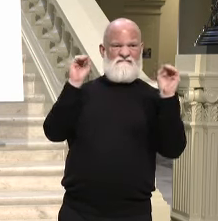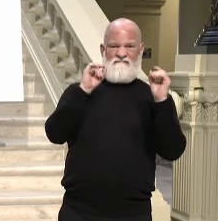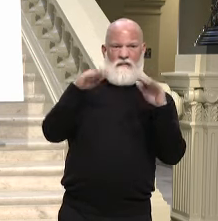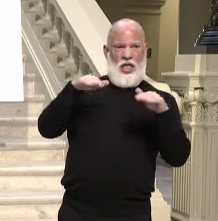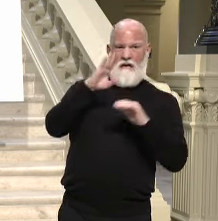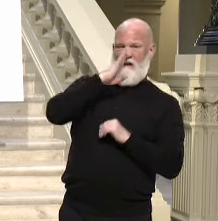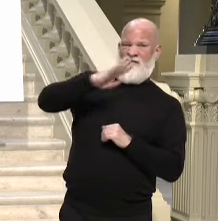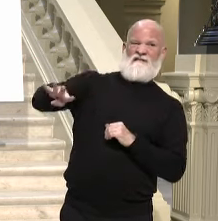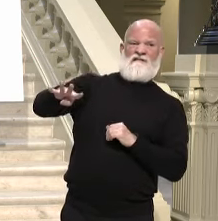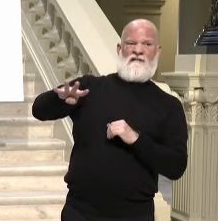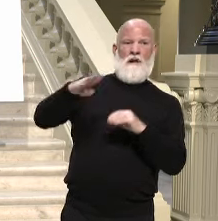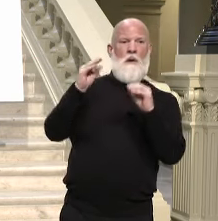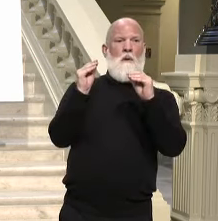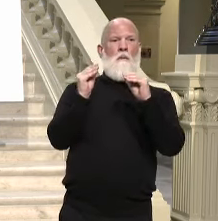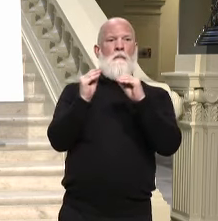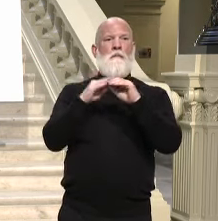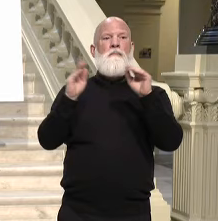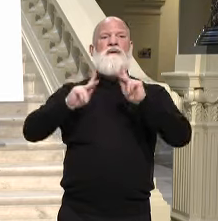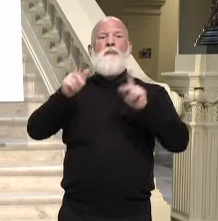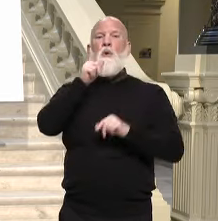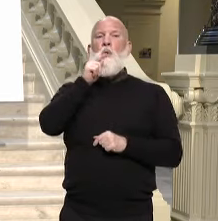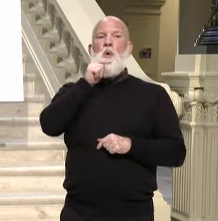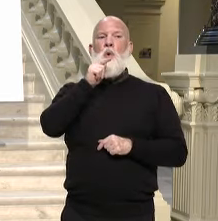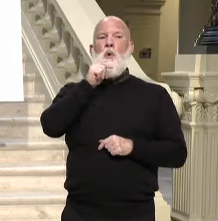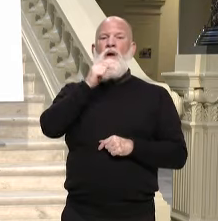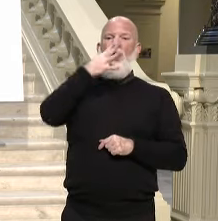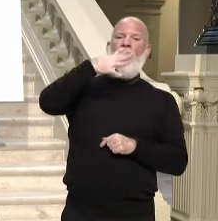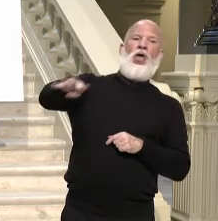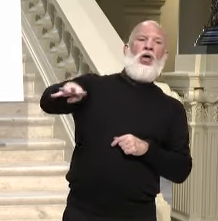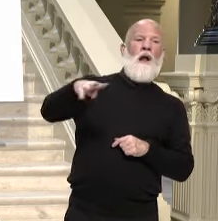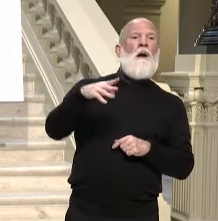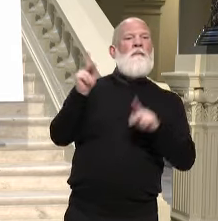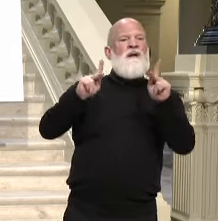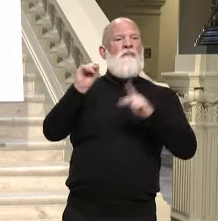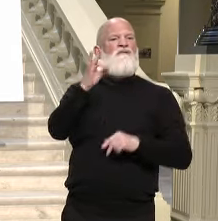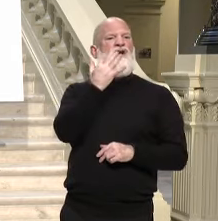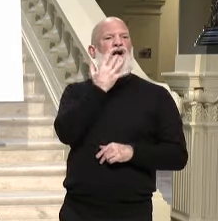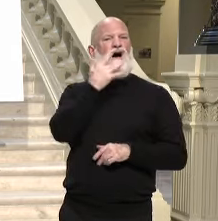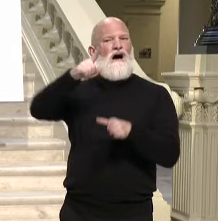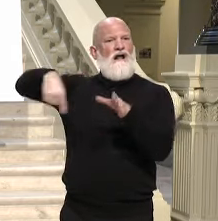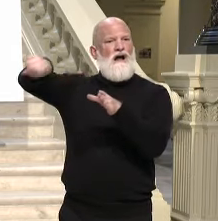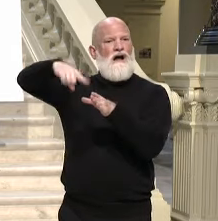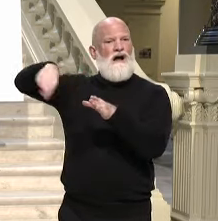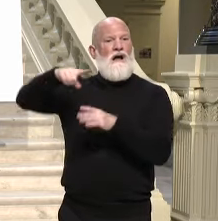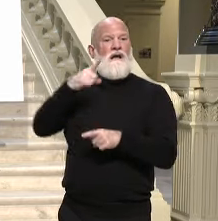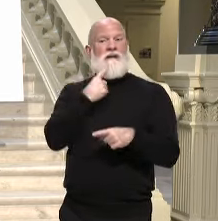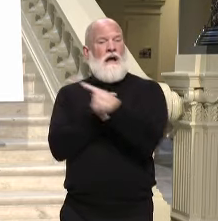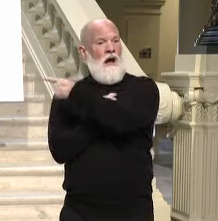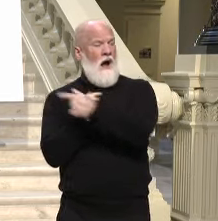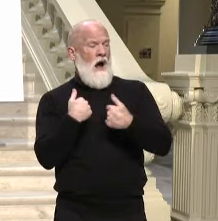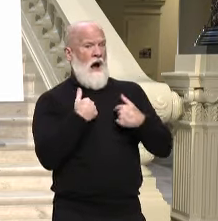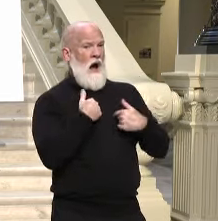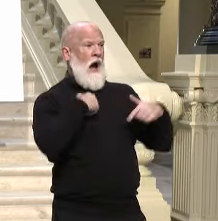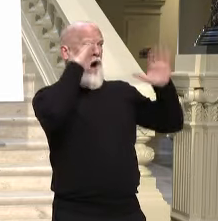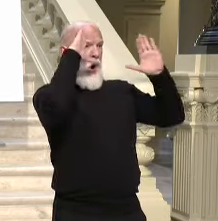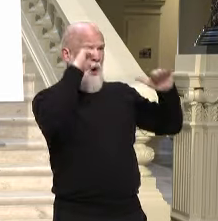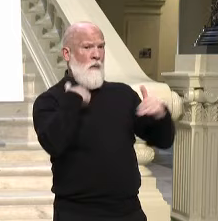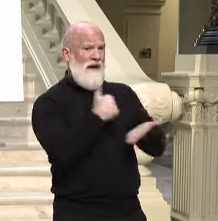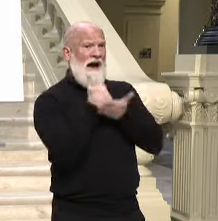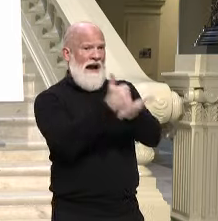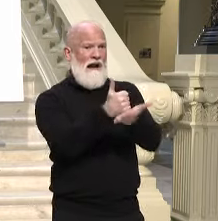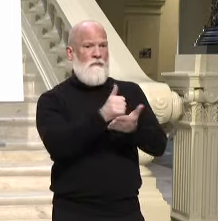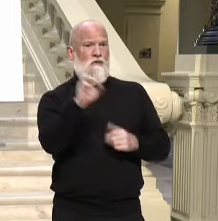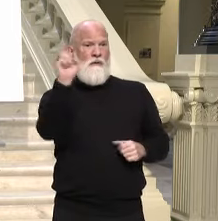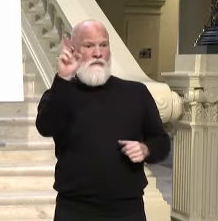convince all different kinds of communities to take the vaccine? Well, hopefully I can help with the Republicans that are hesitant there. I plan on getting my